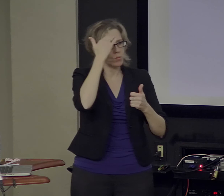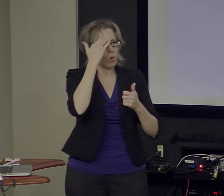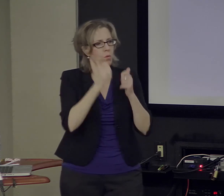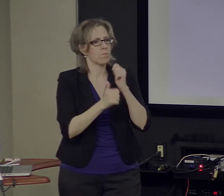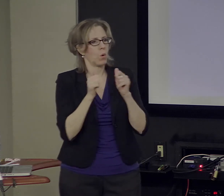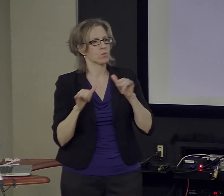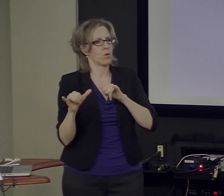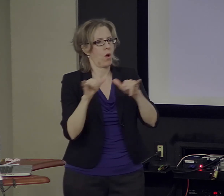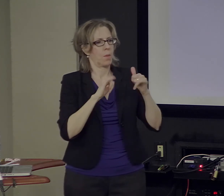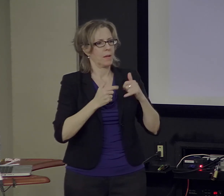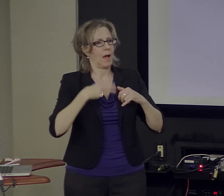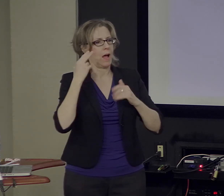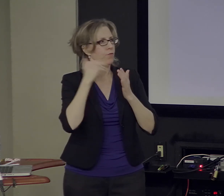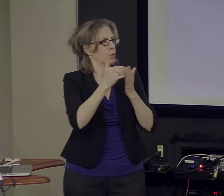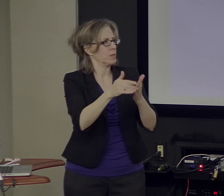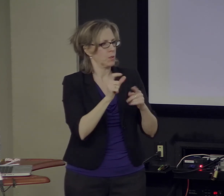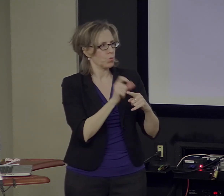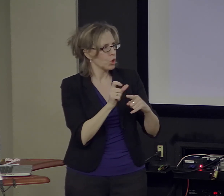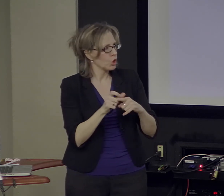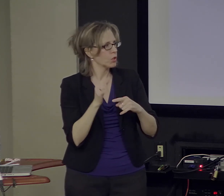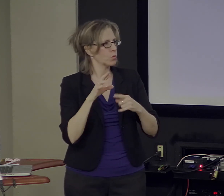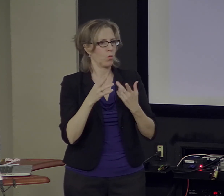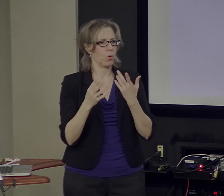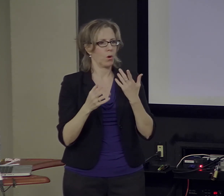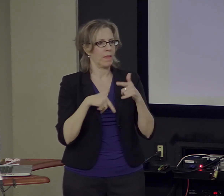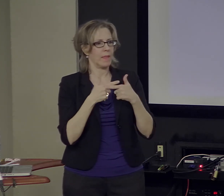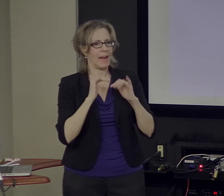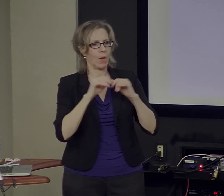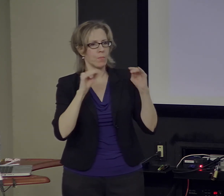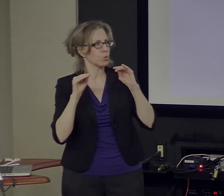effective way of teaching it and learning it?